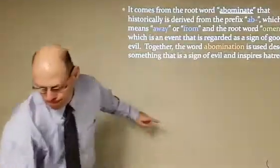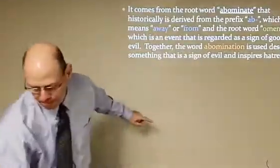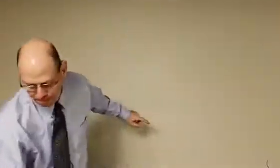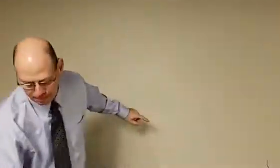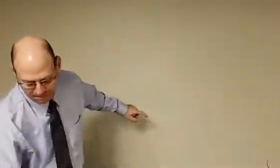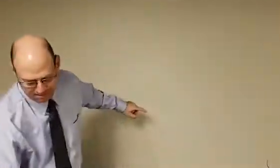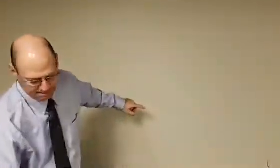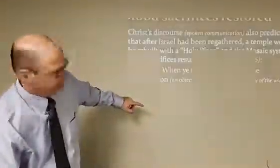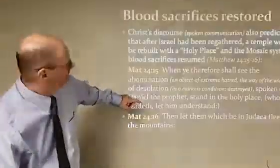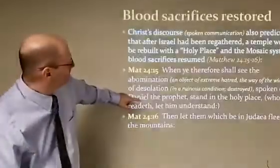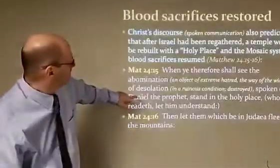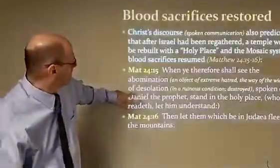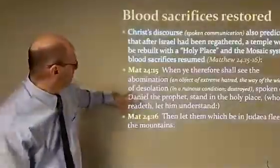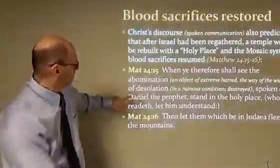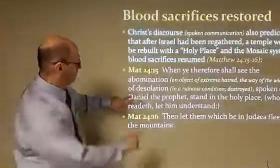Let me go back.